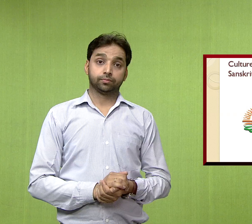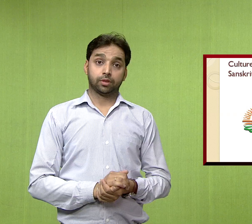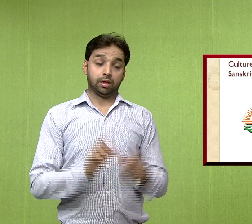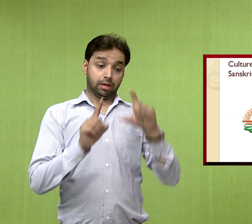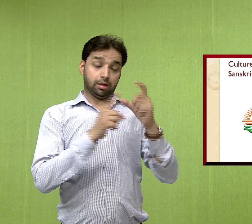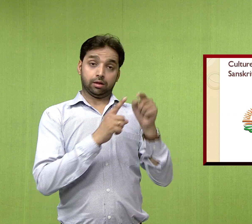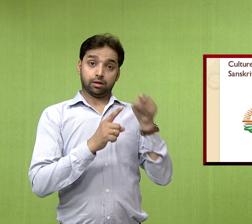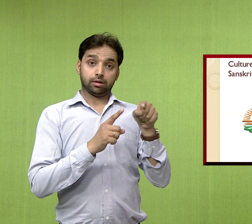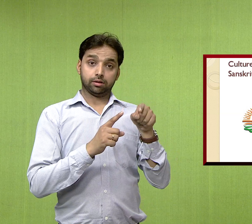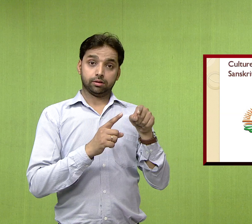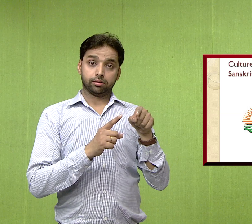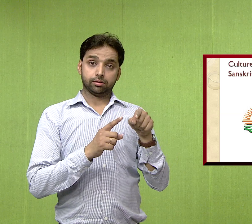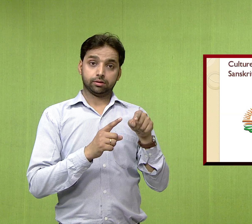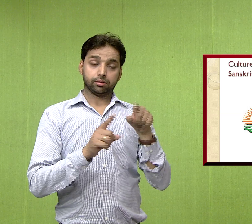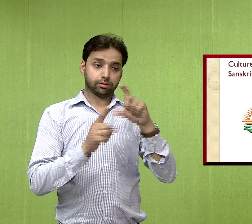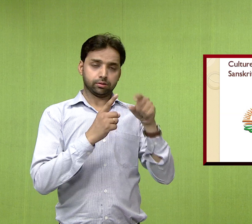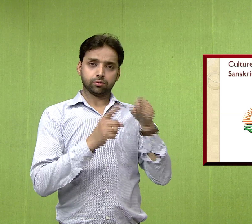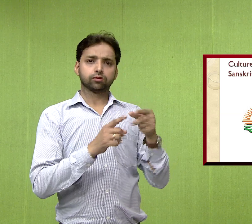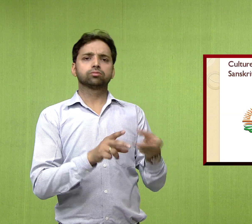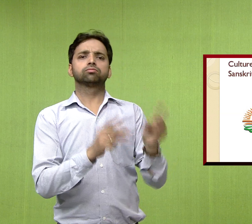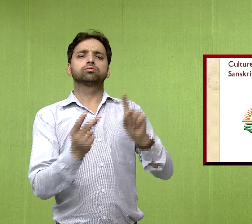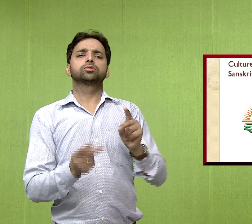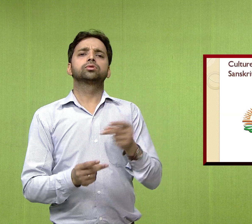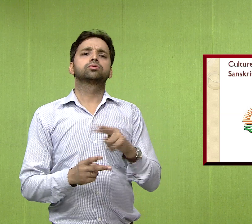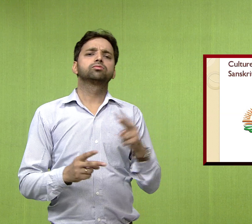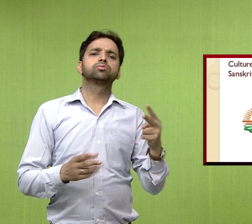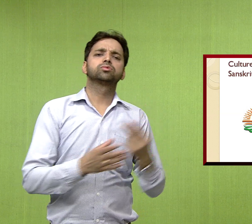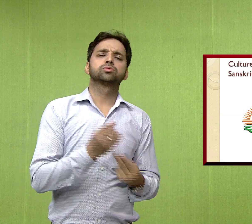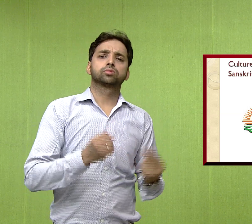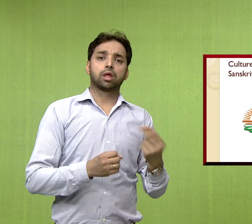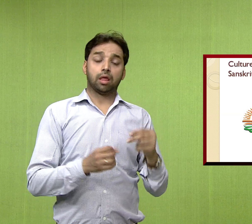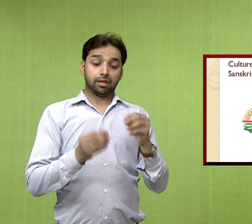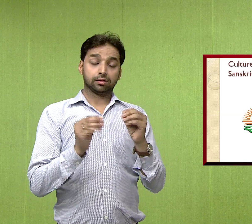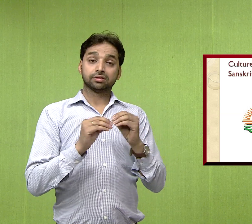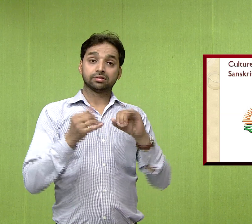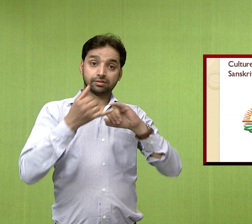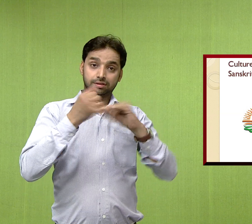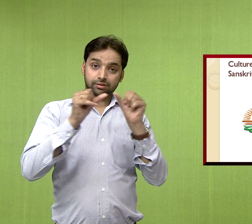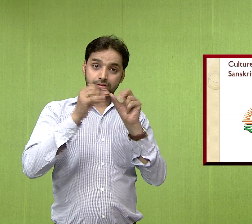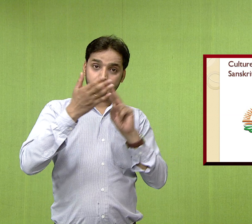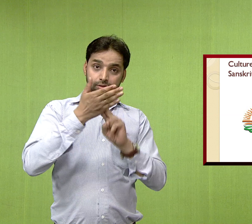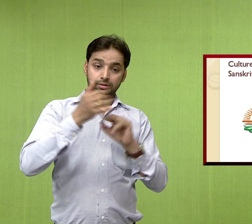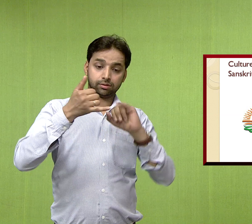Culture can also be equated with the word Sanskriti.